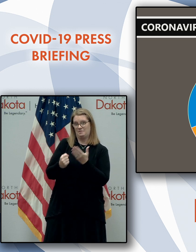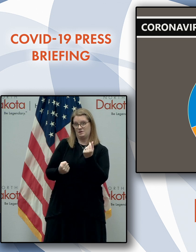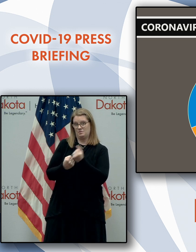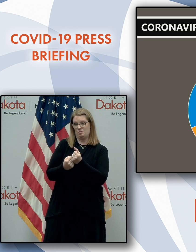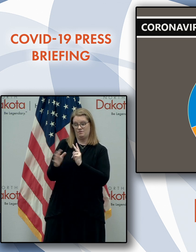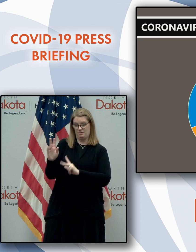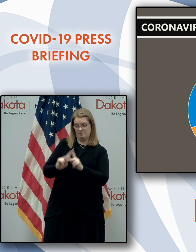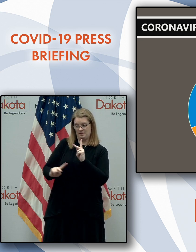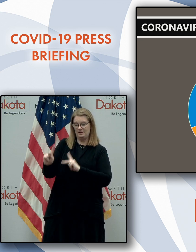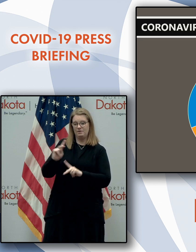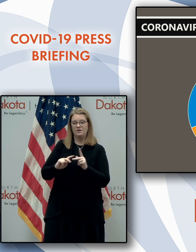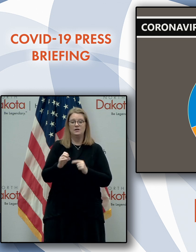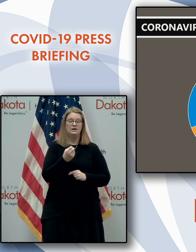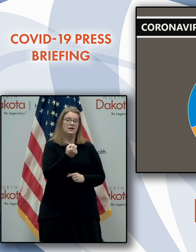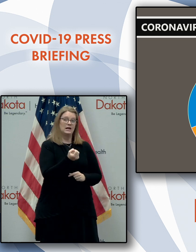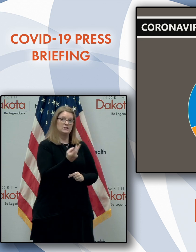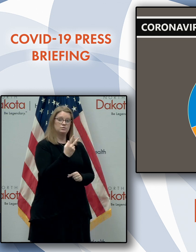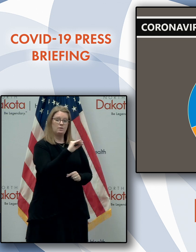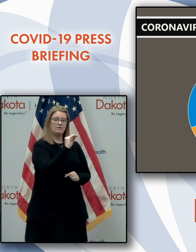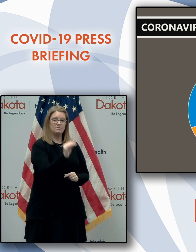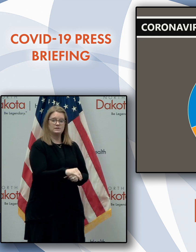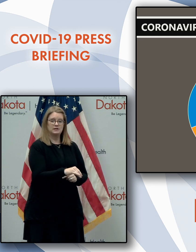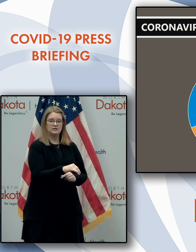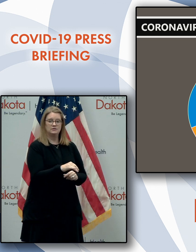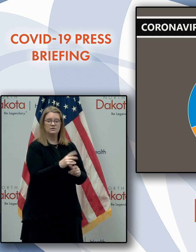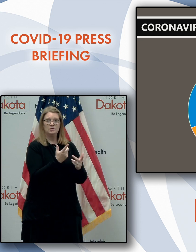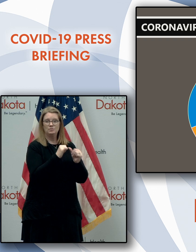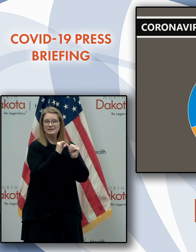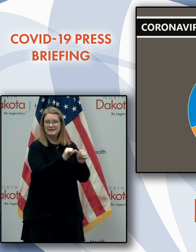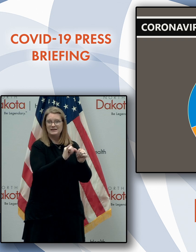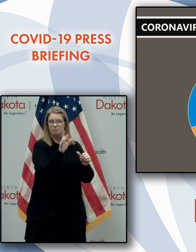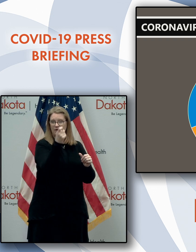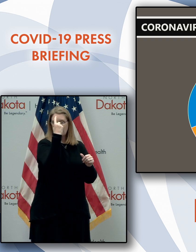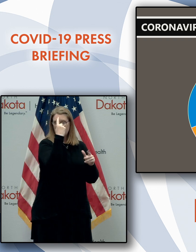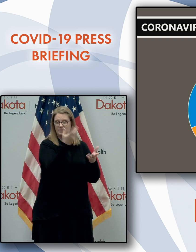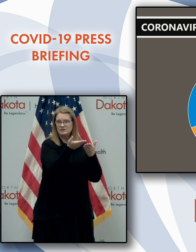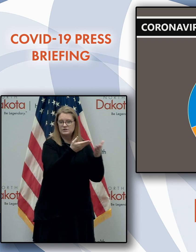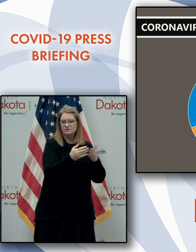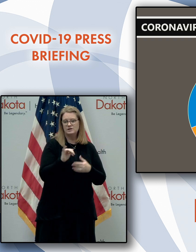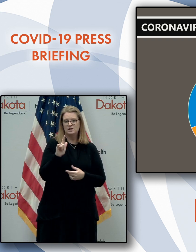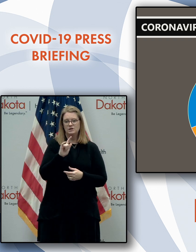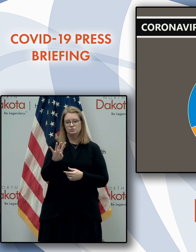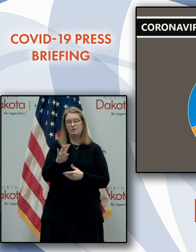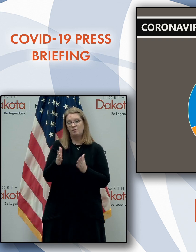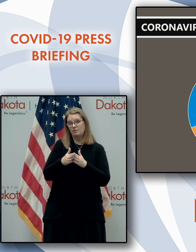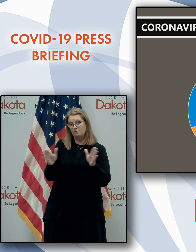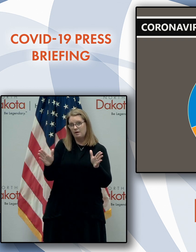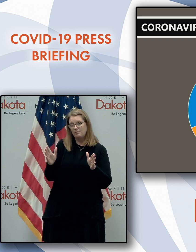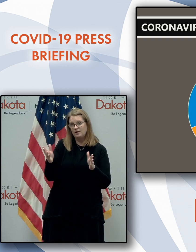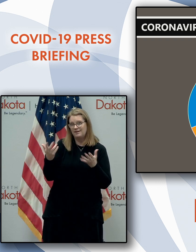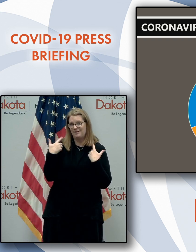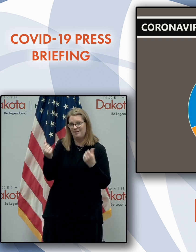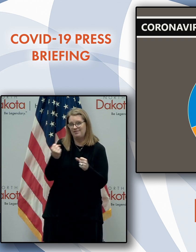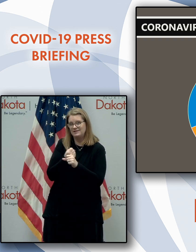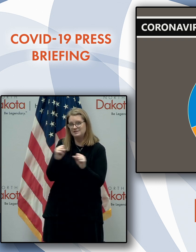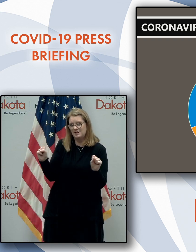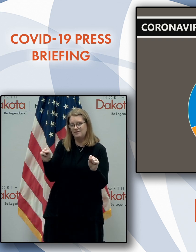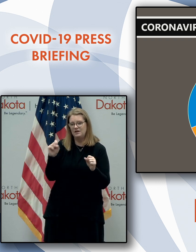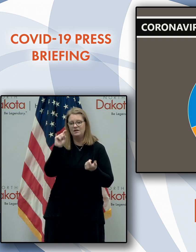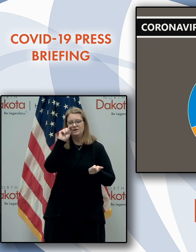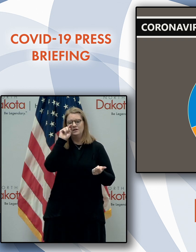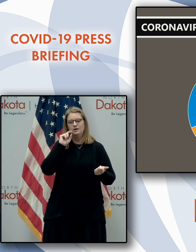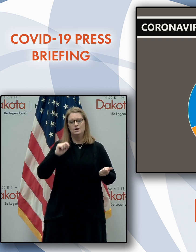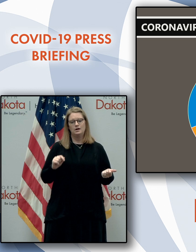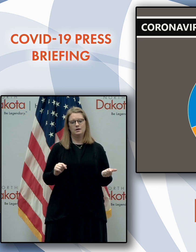individuals, and only 12% went to continuation of government services, 24% for public health and safety. And I'd